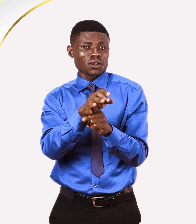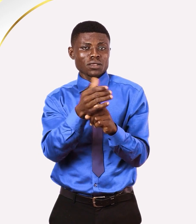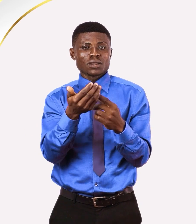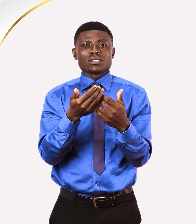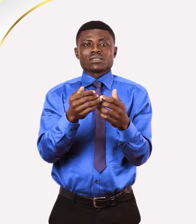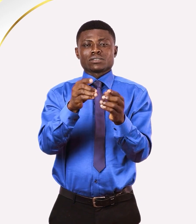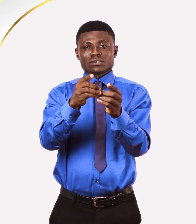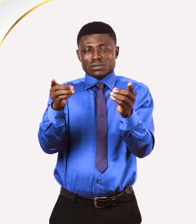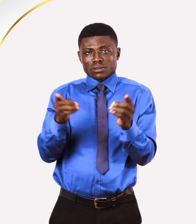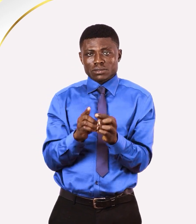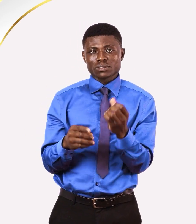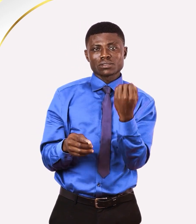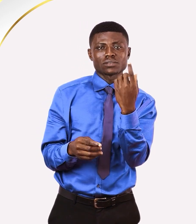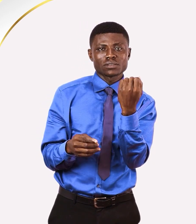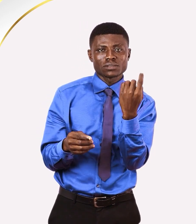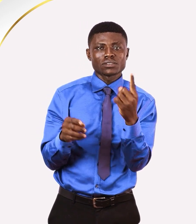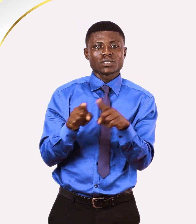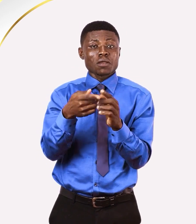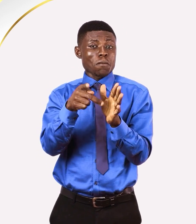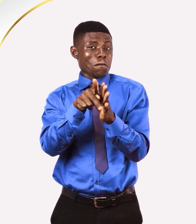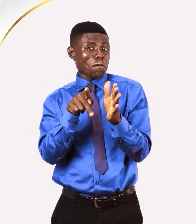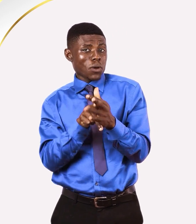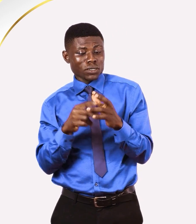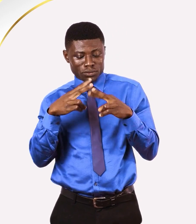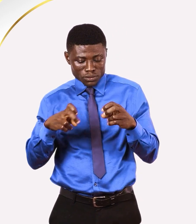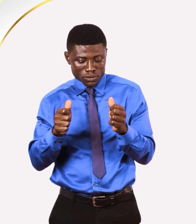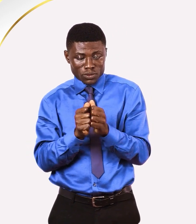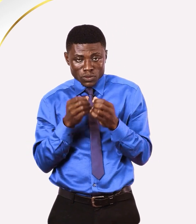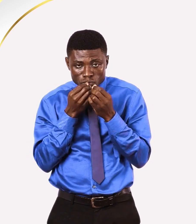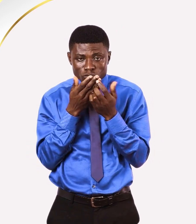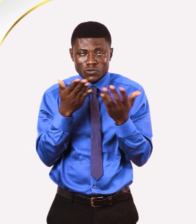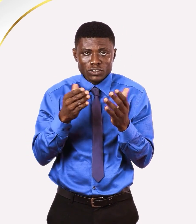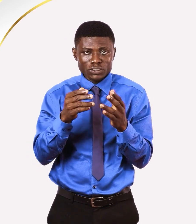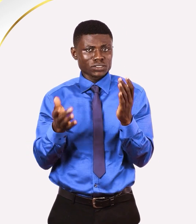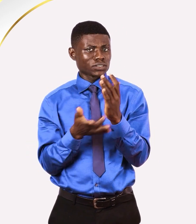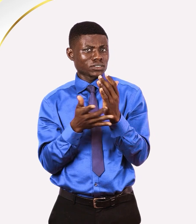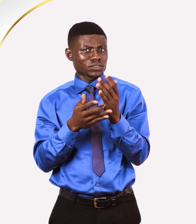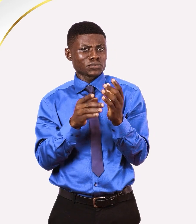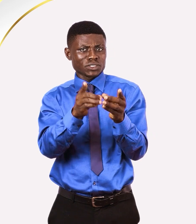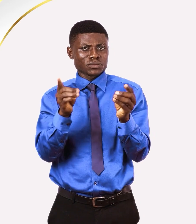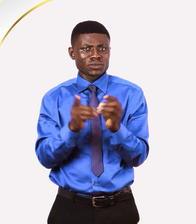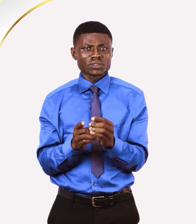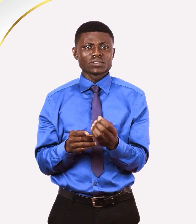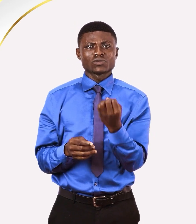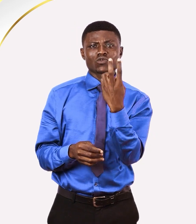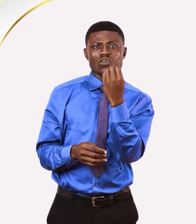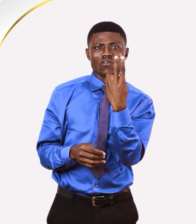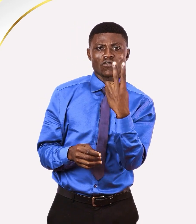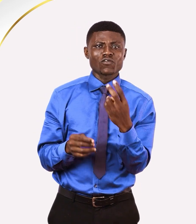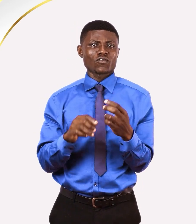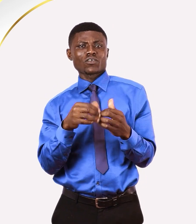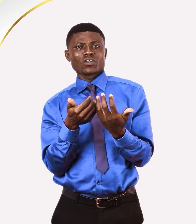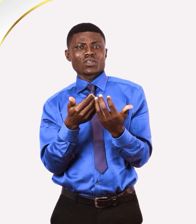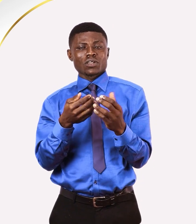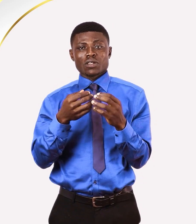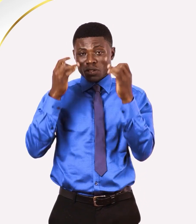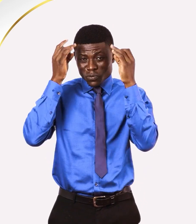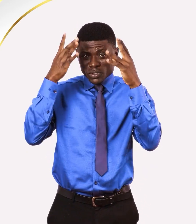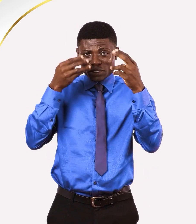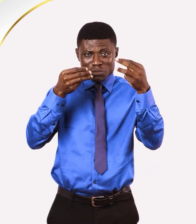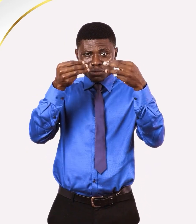Enforcement Department. 11. Policy Research and Information Technology Department. 12.